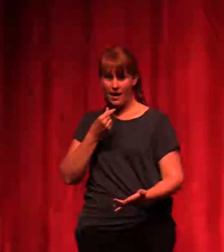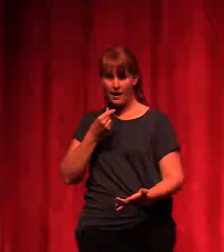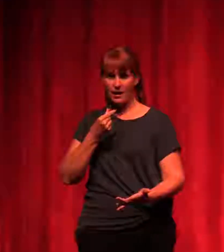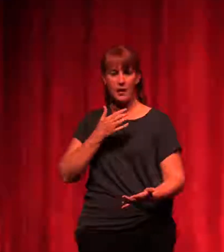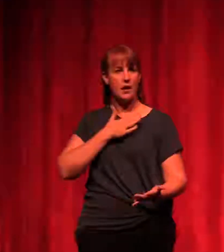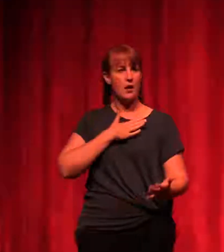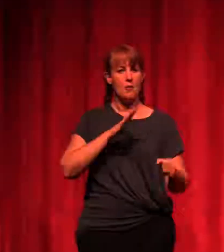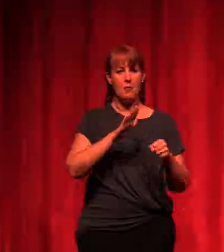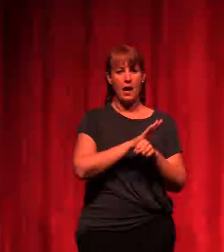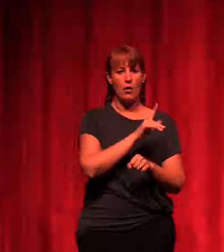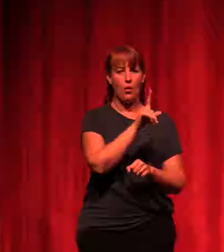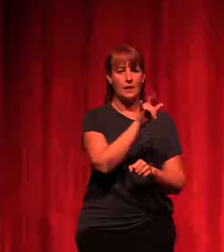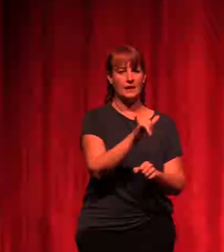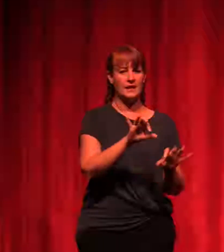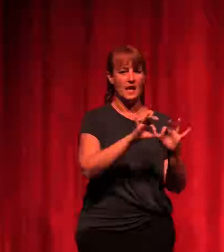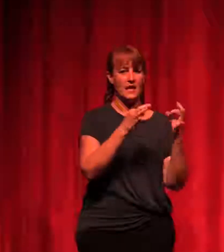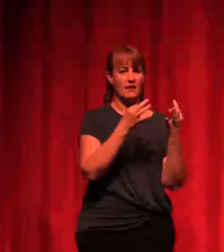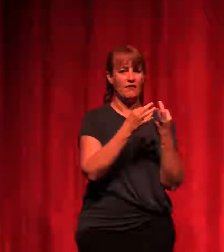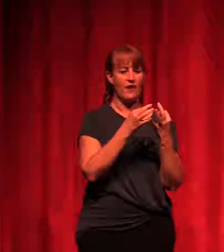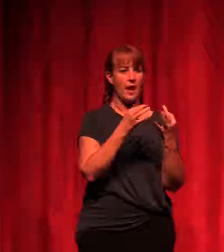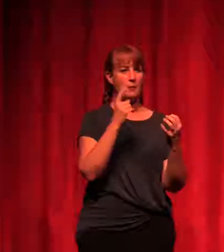our entire Kentucky family.